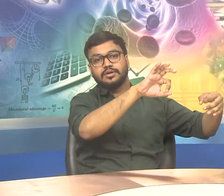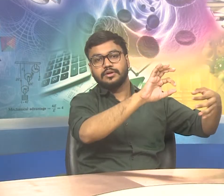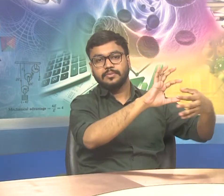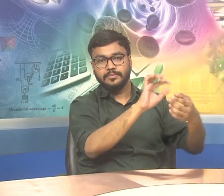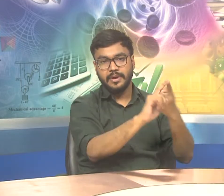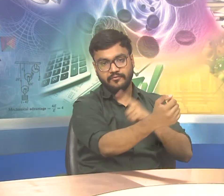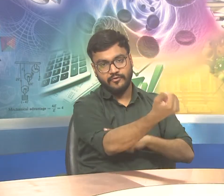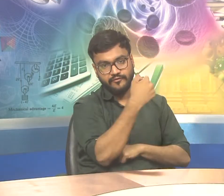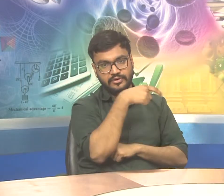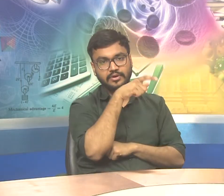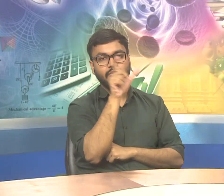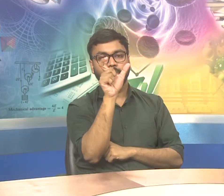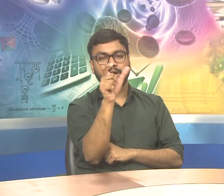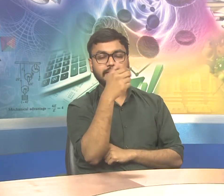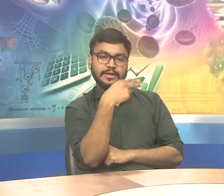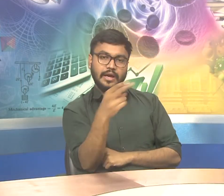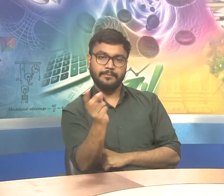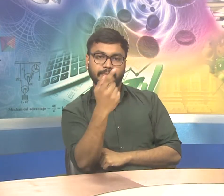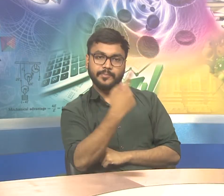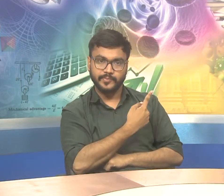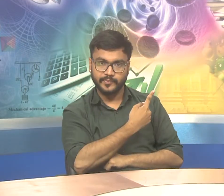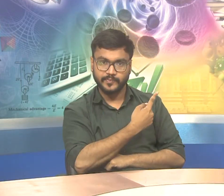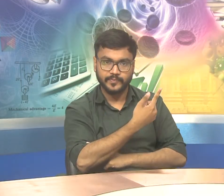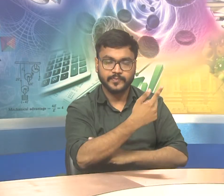and gives us energy, so we can use it.